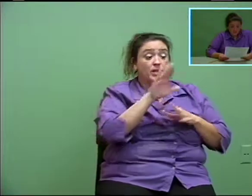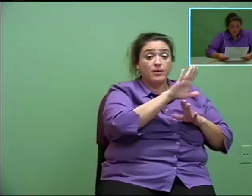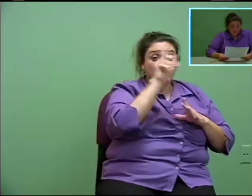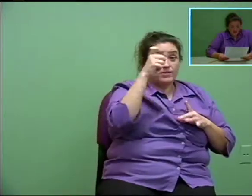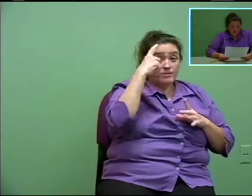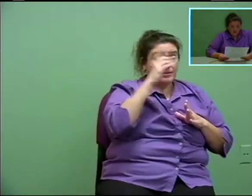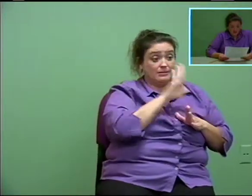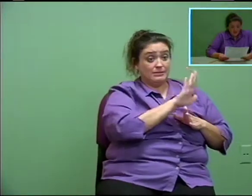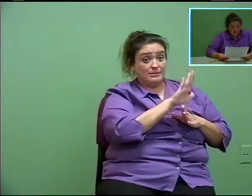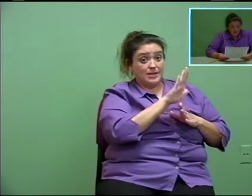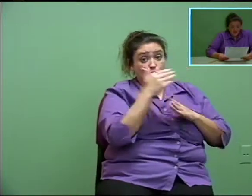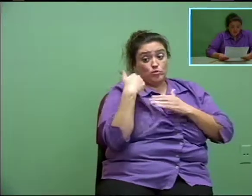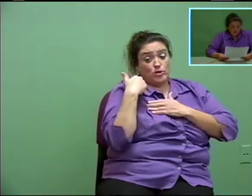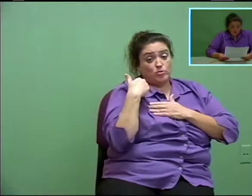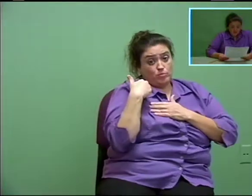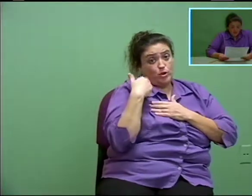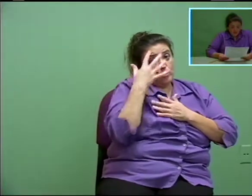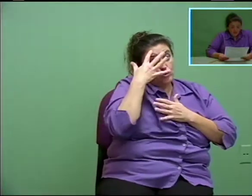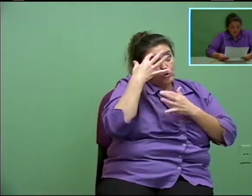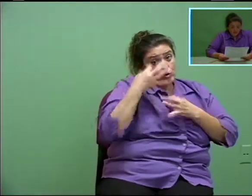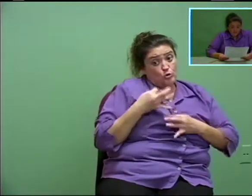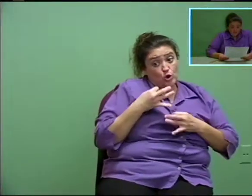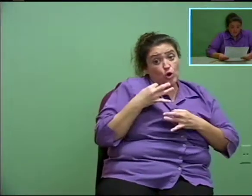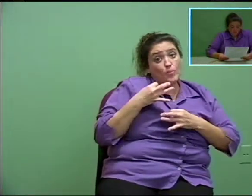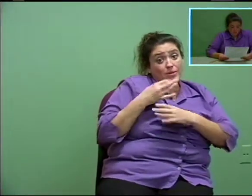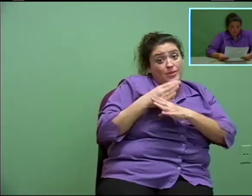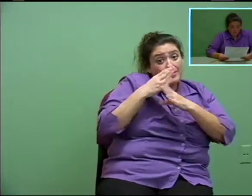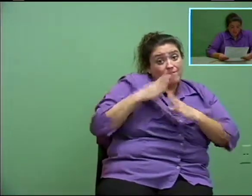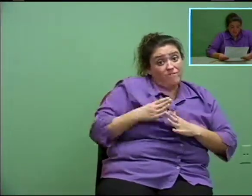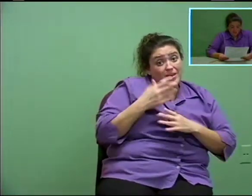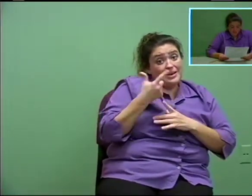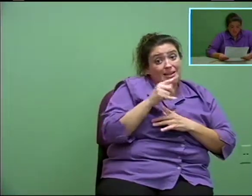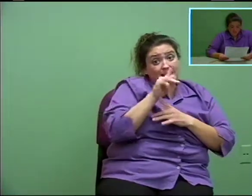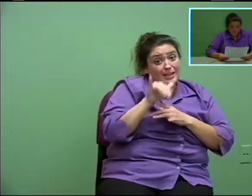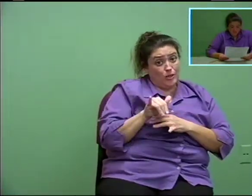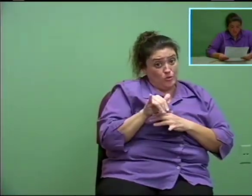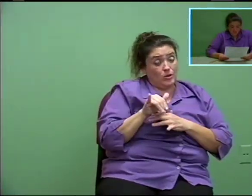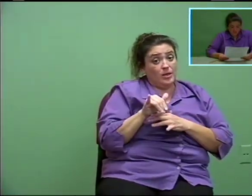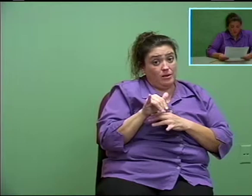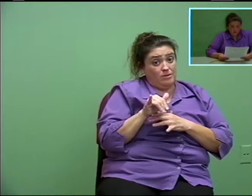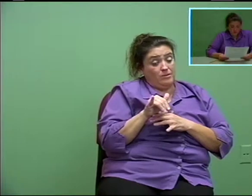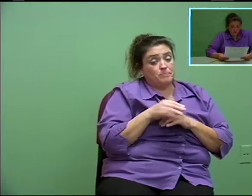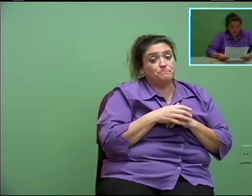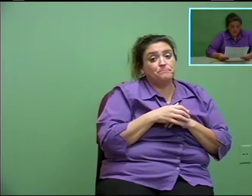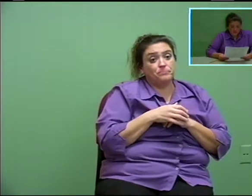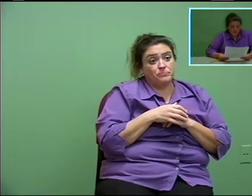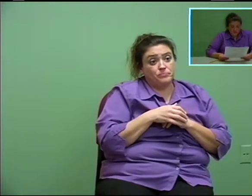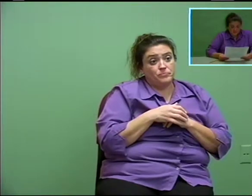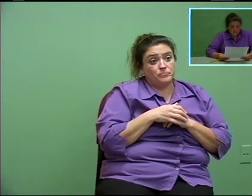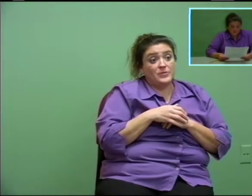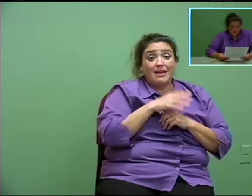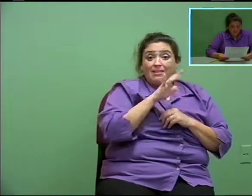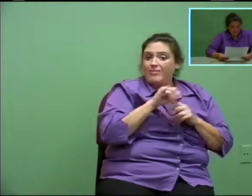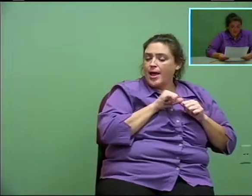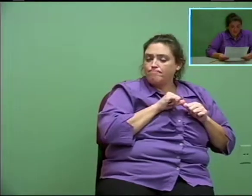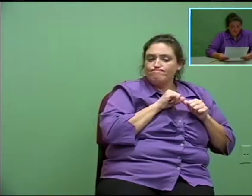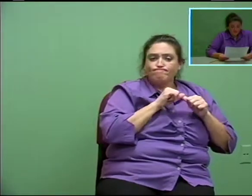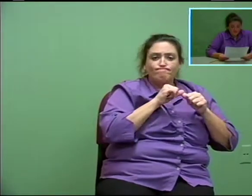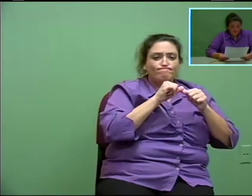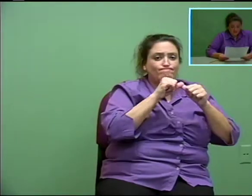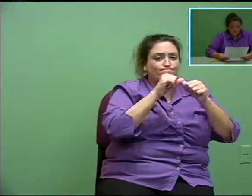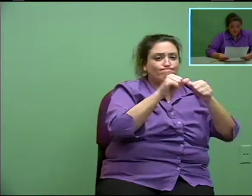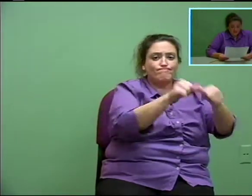a reasonable doubt, and this burden never shifts but remains on the state throughout the trial of the case.